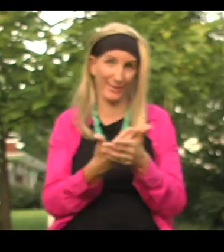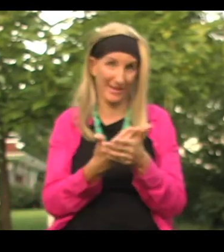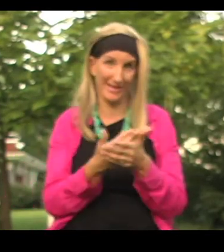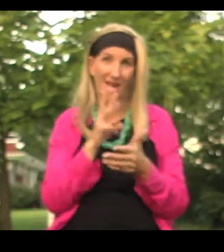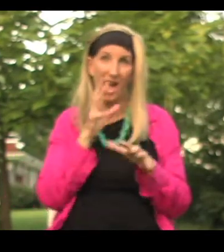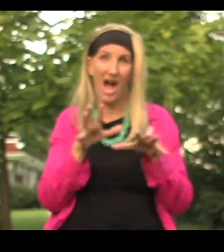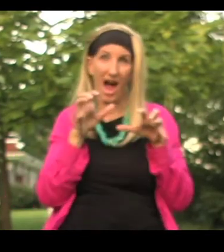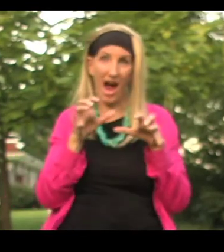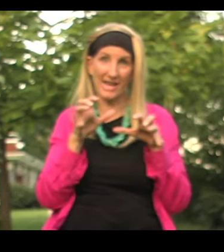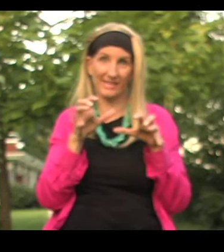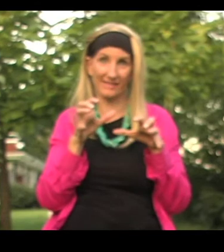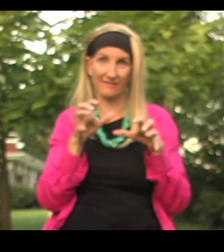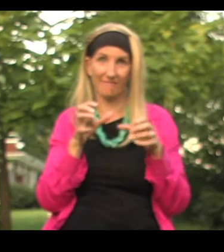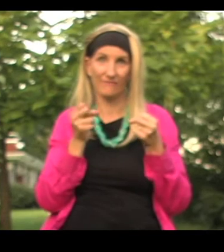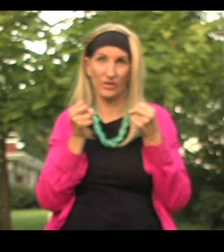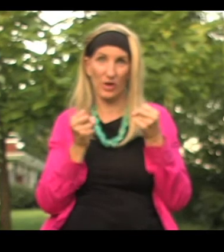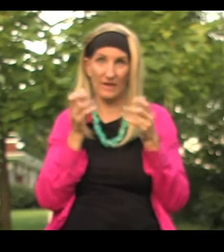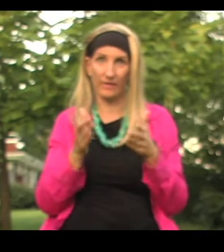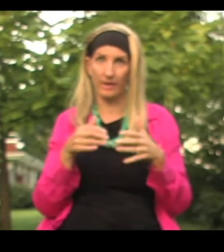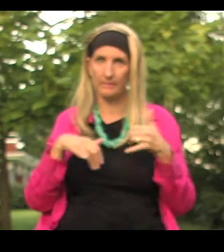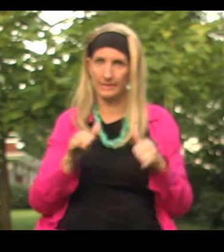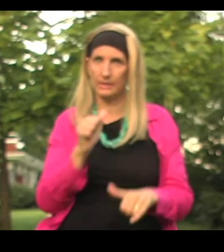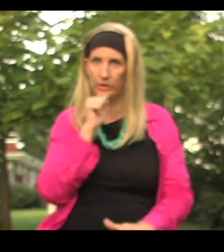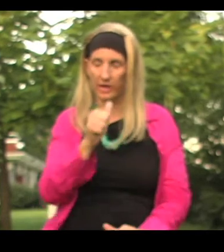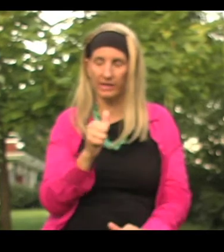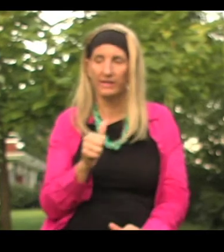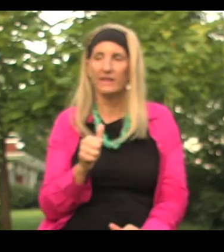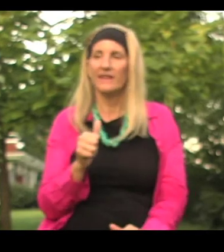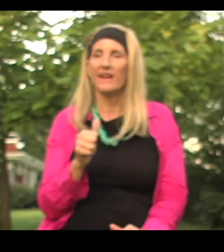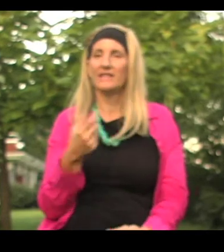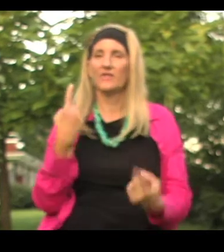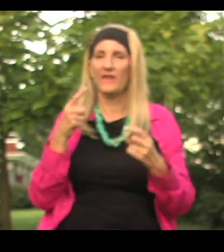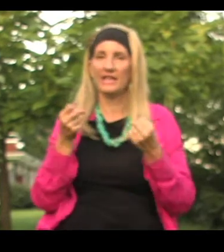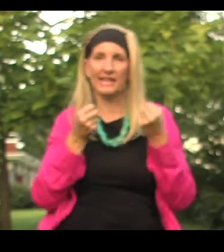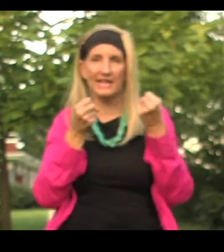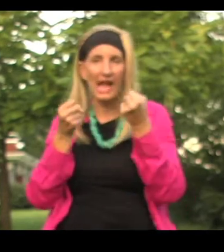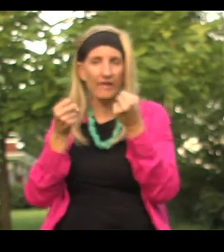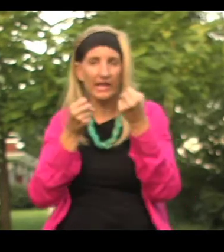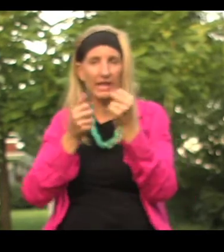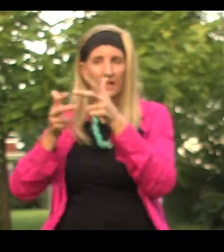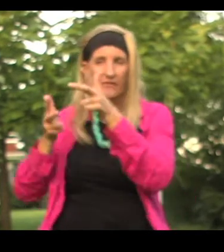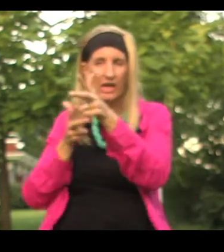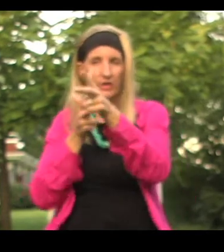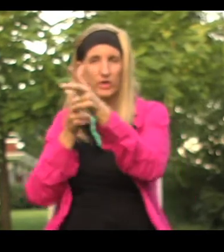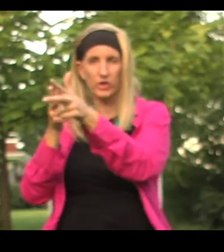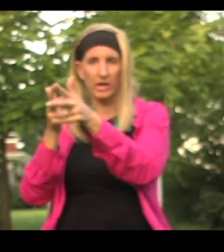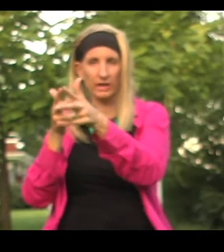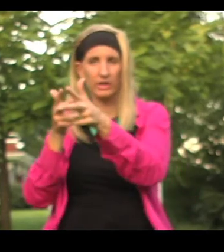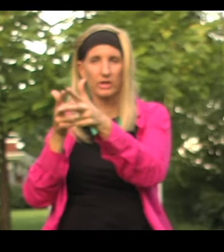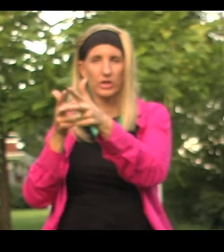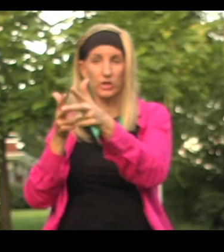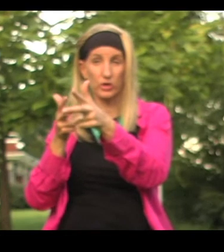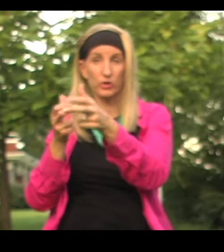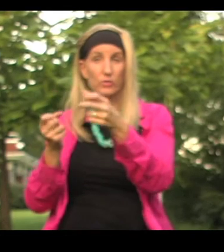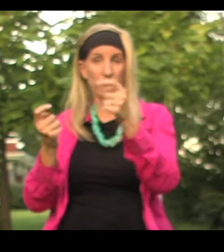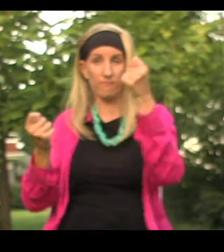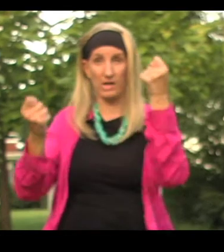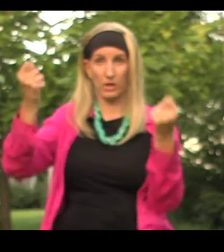good ice driver. I'm still not. And so finally I navigated and followed a truck to a